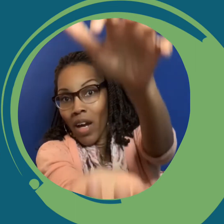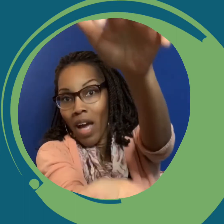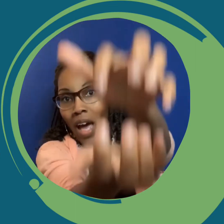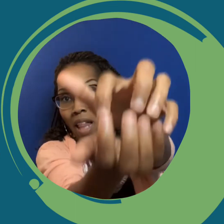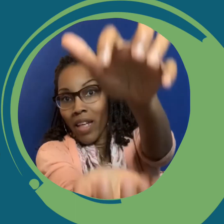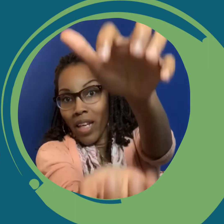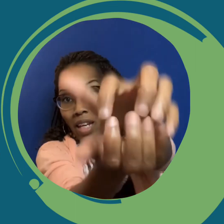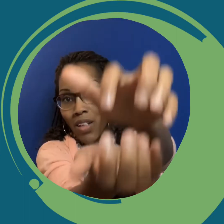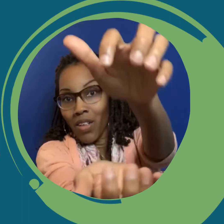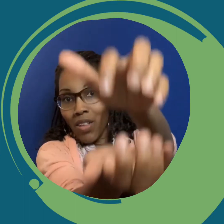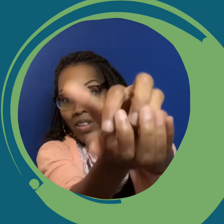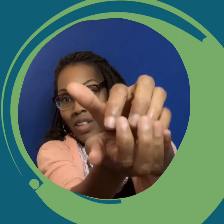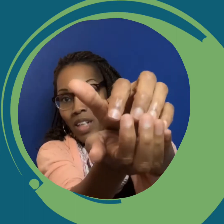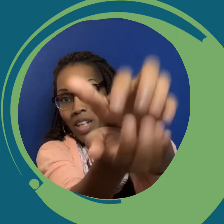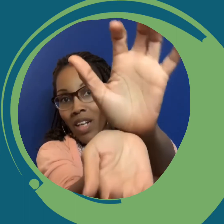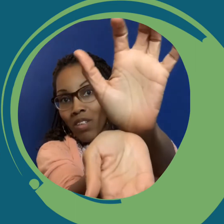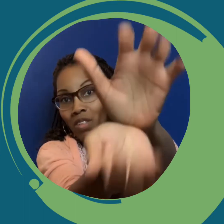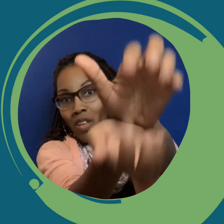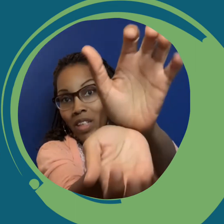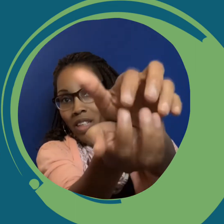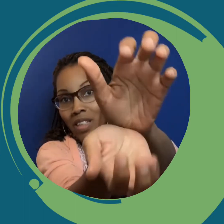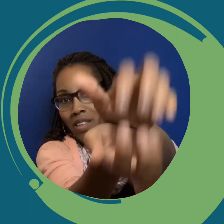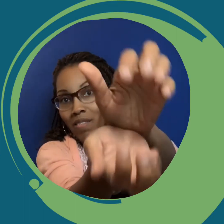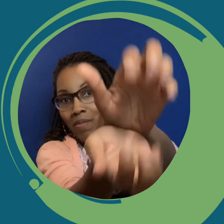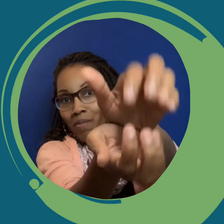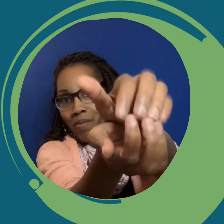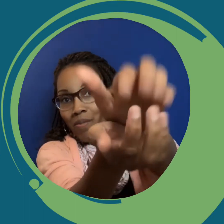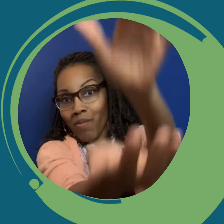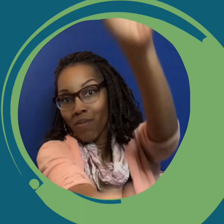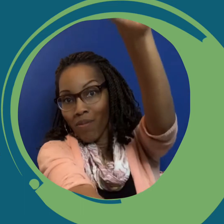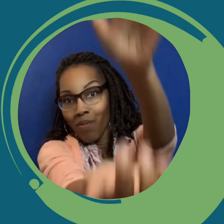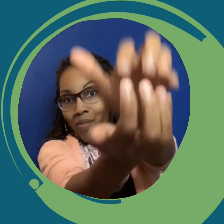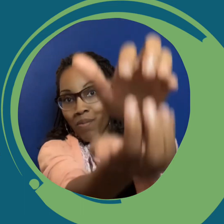or alligator. And I also go like this.